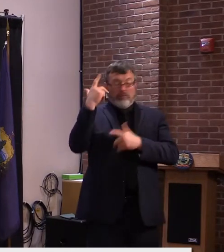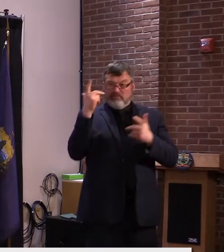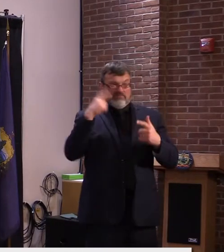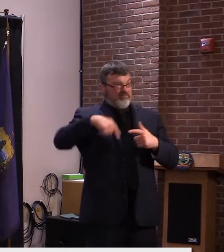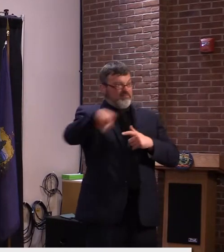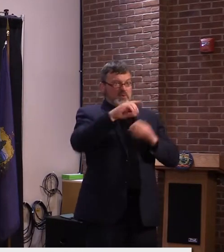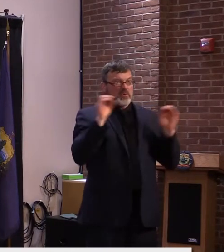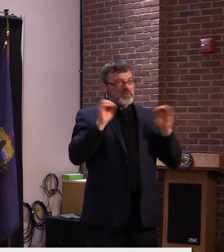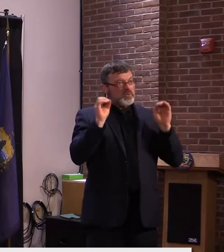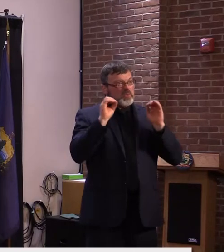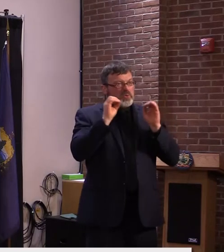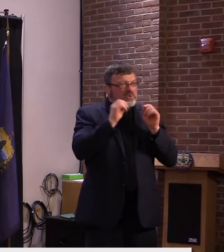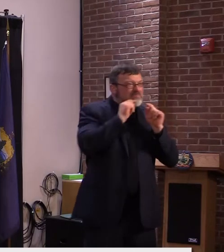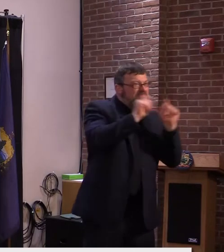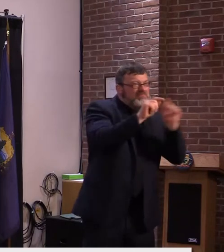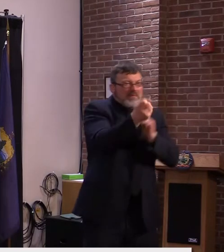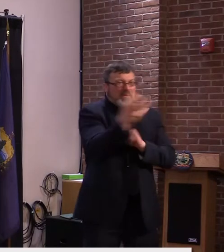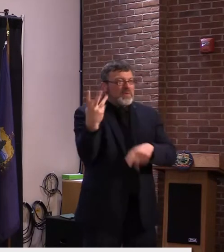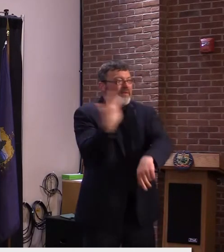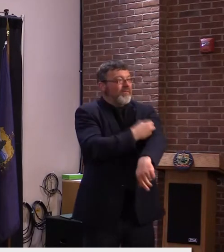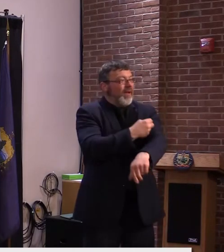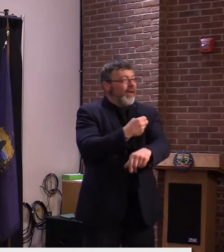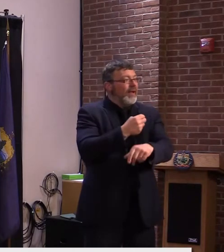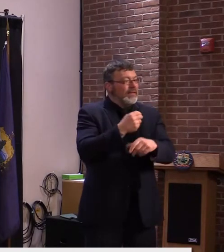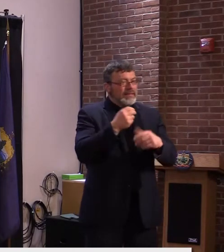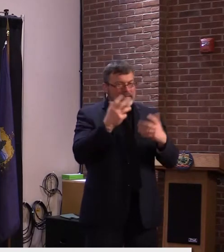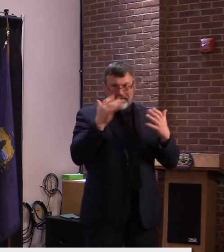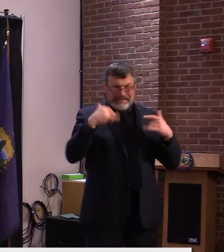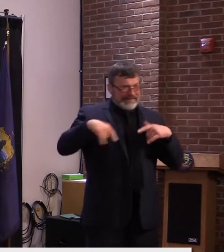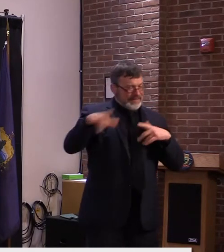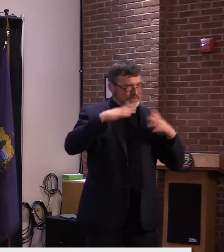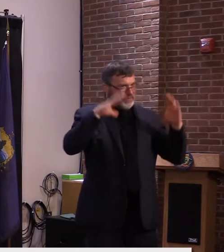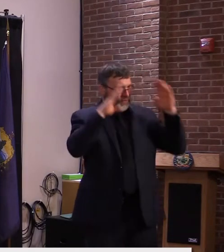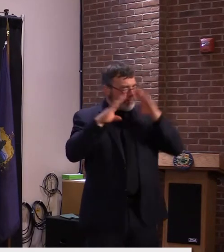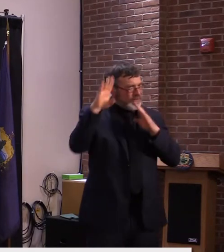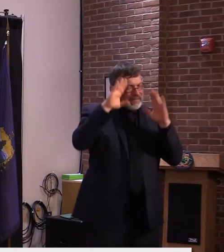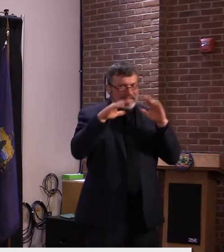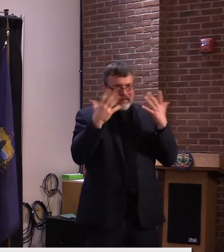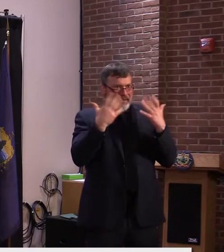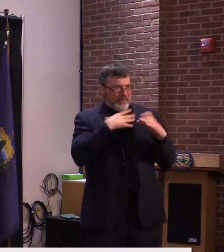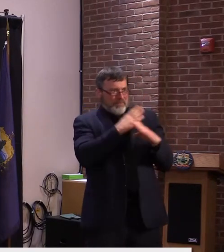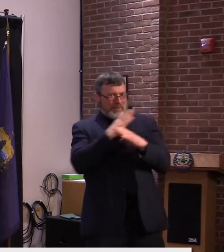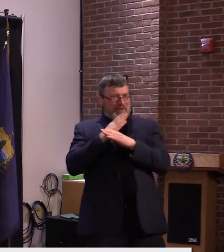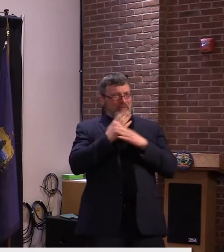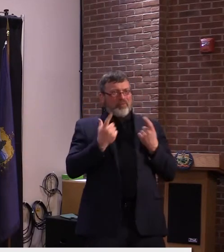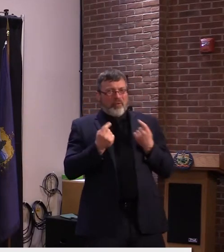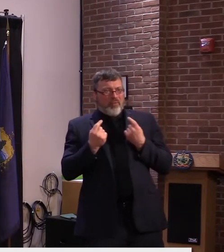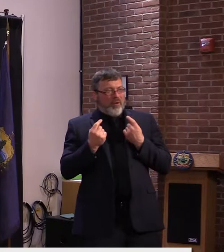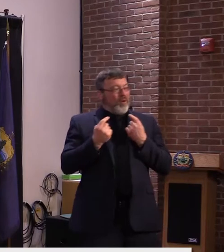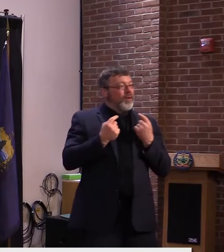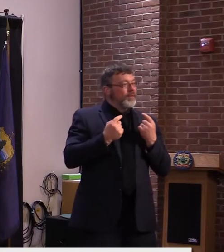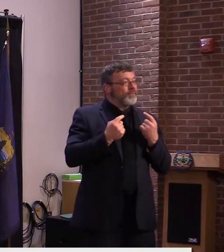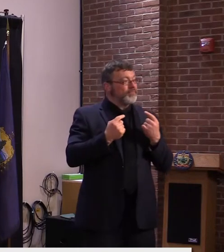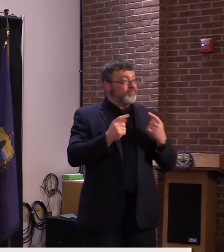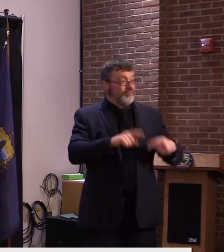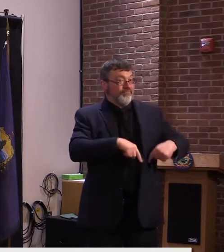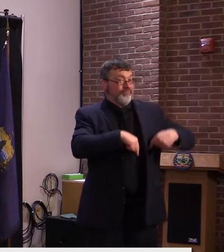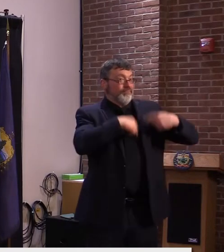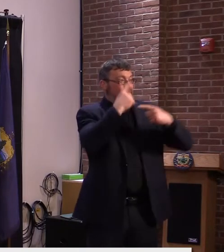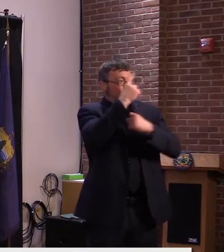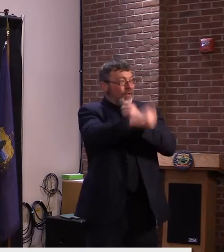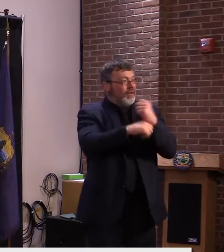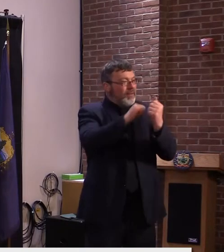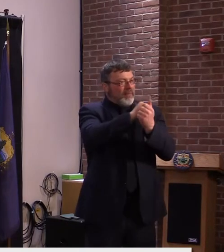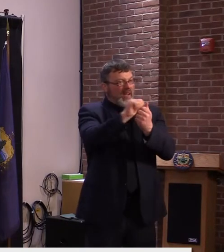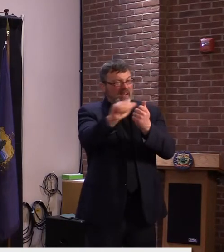the virus and were still eagerly awaiting our turn for vaccination. Since then, the virus has changed, but